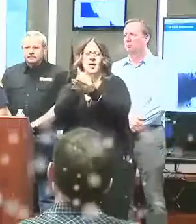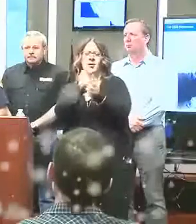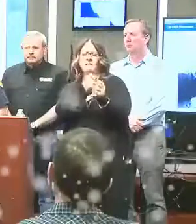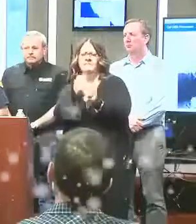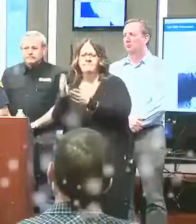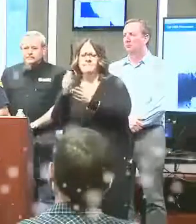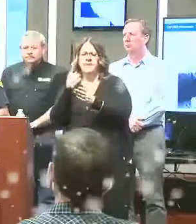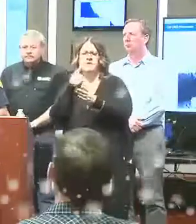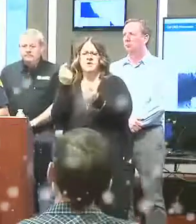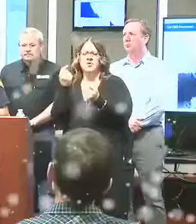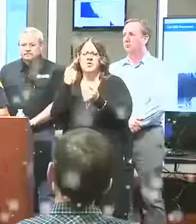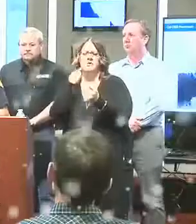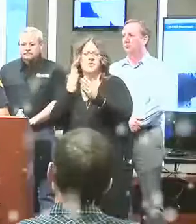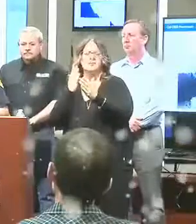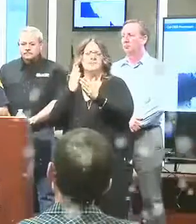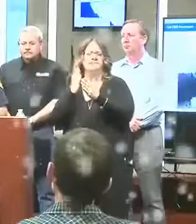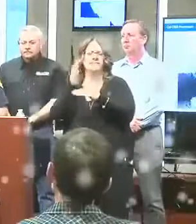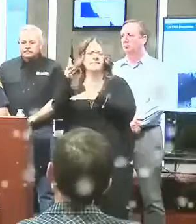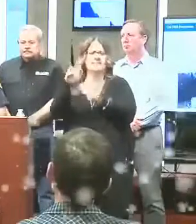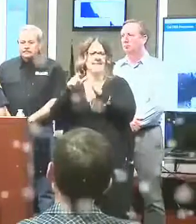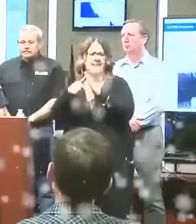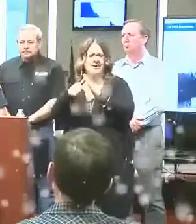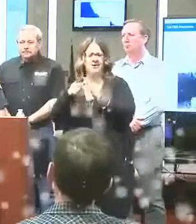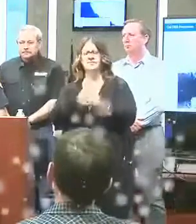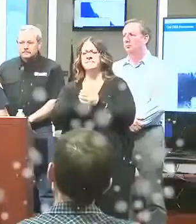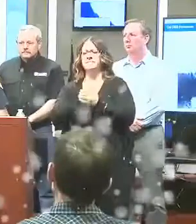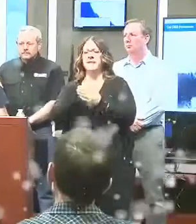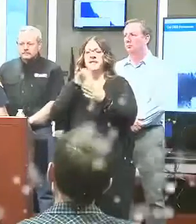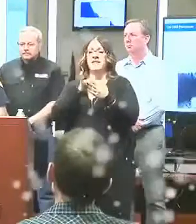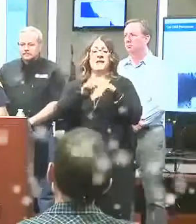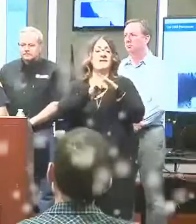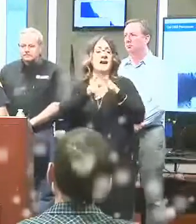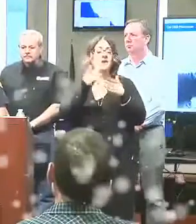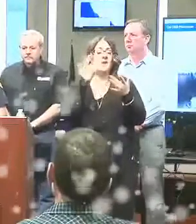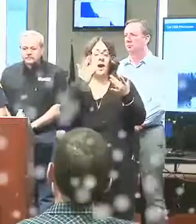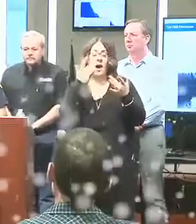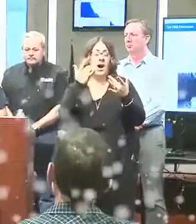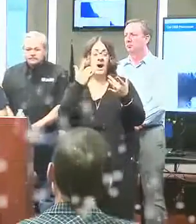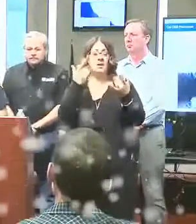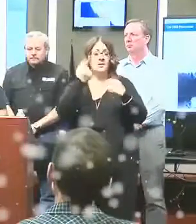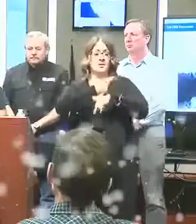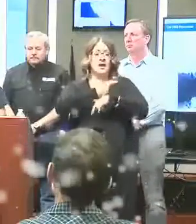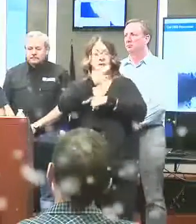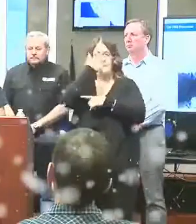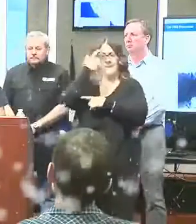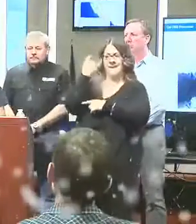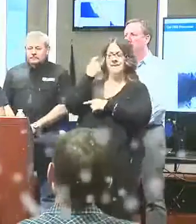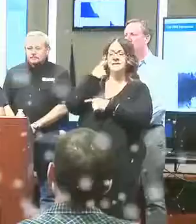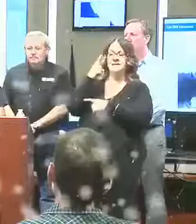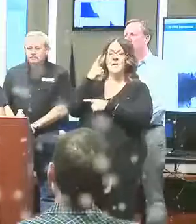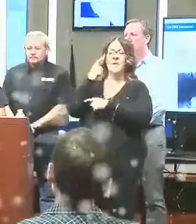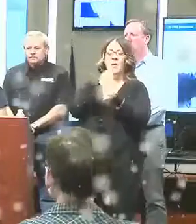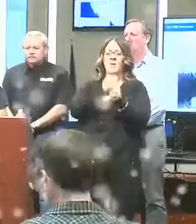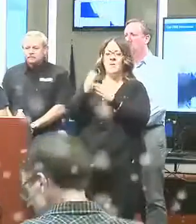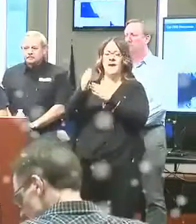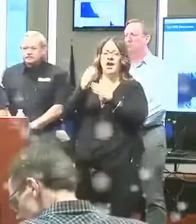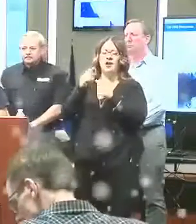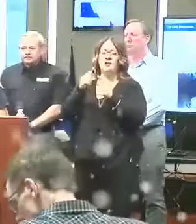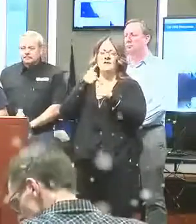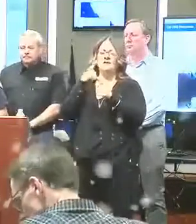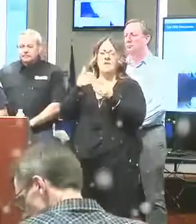downstream of the facility. And the evacuations and the process that occurred today was a direct result of the contingency planning, and they were prepared